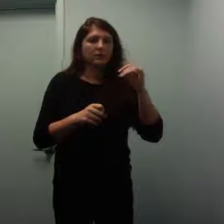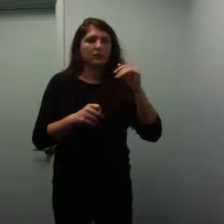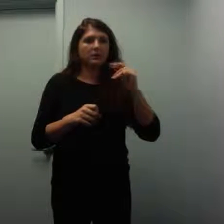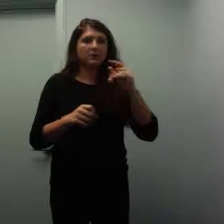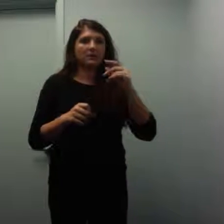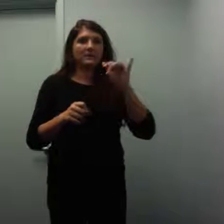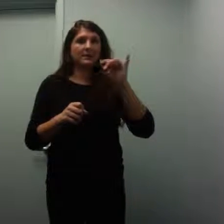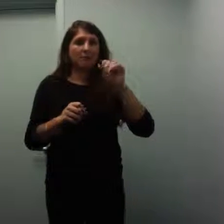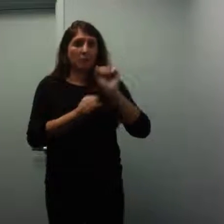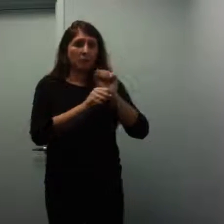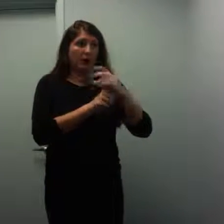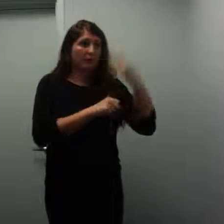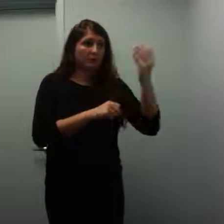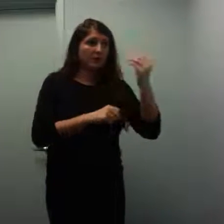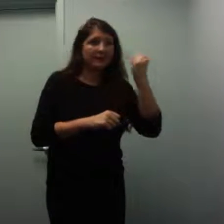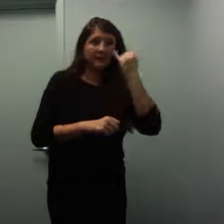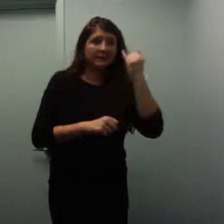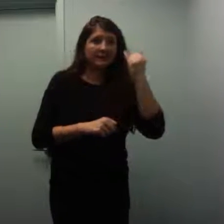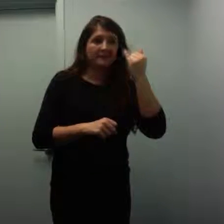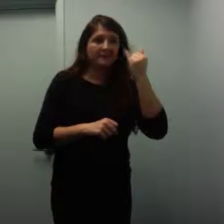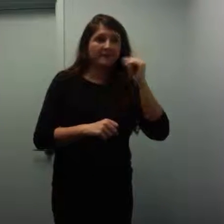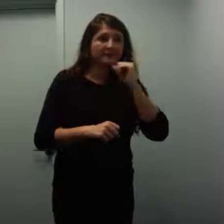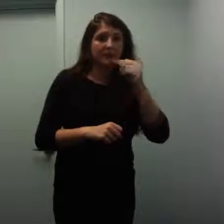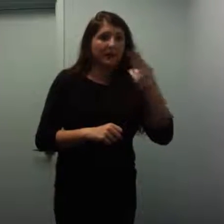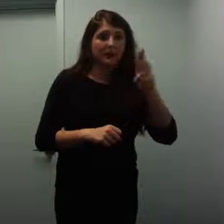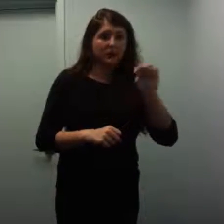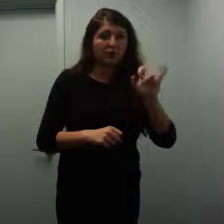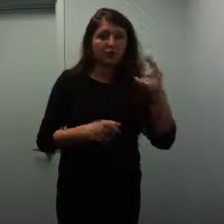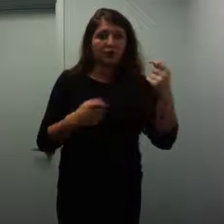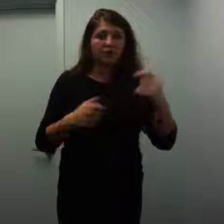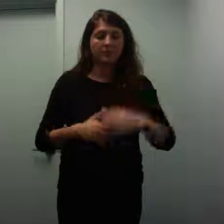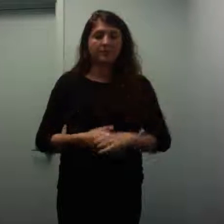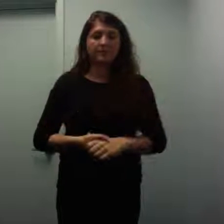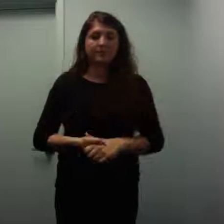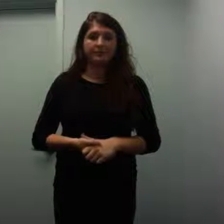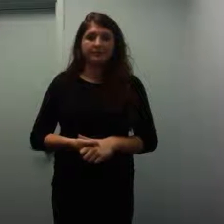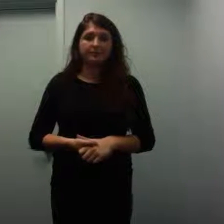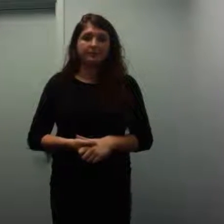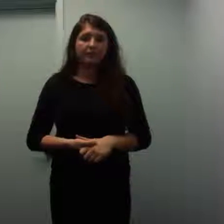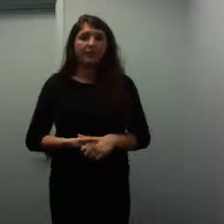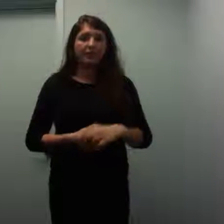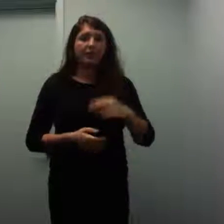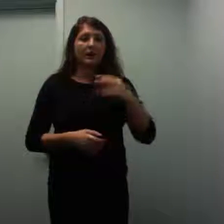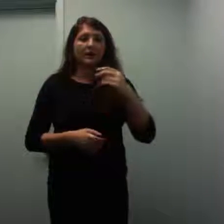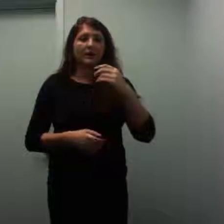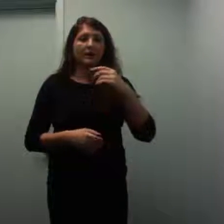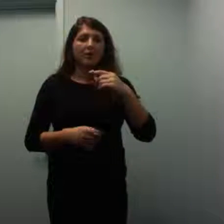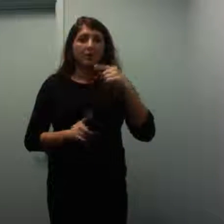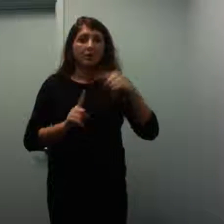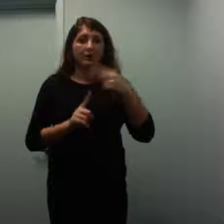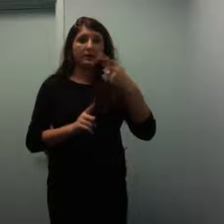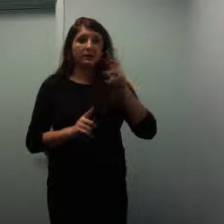muggy, it's not very comfortable. You sweat usually a lot more easily on humid days because there's a lot more moisture.